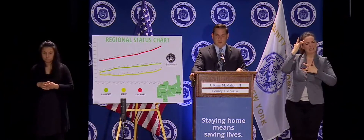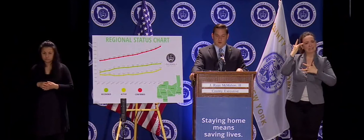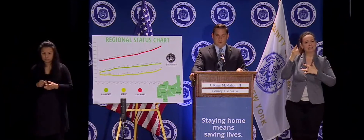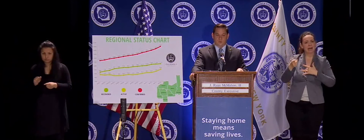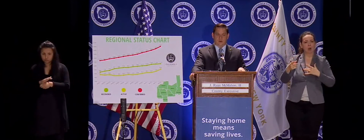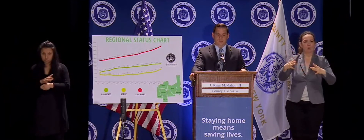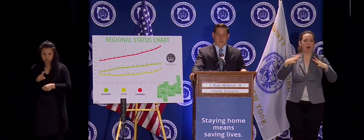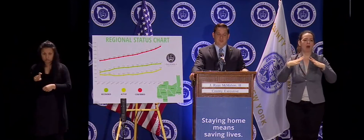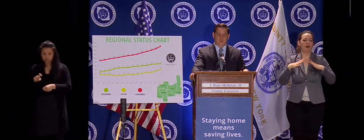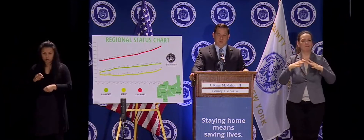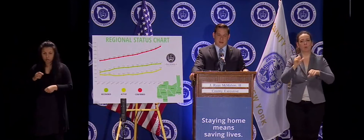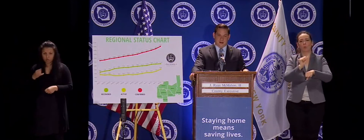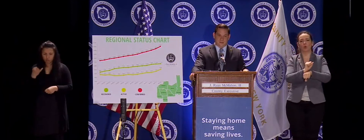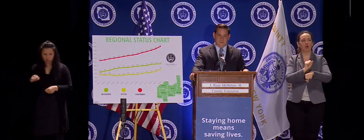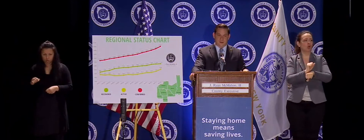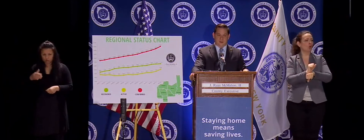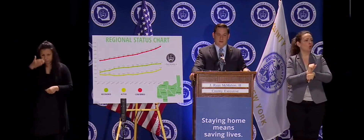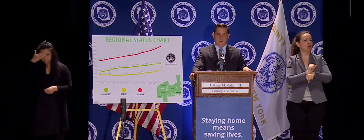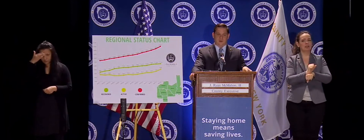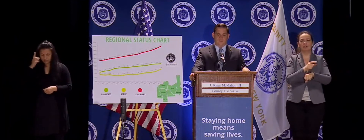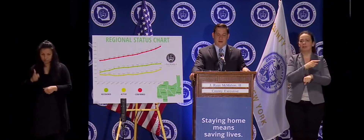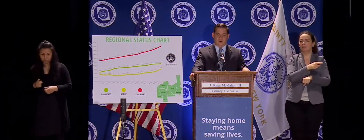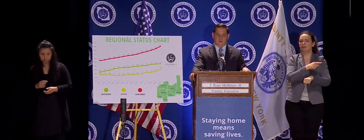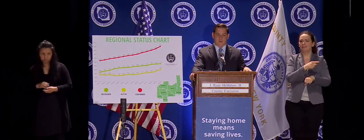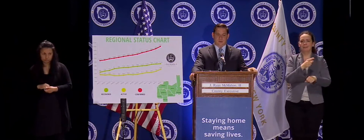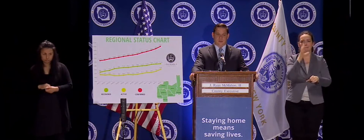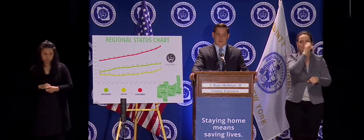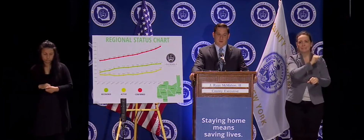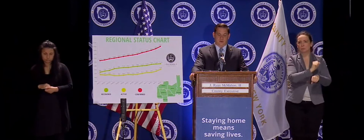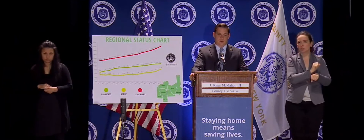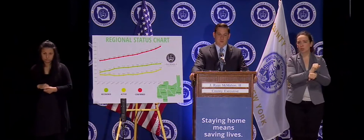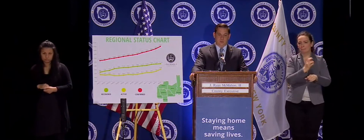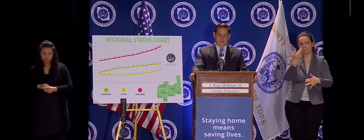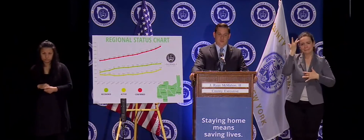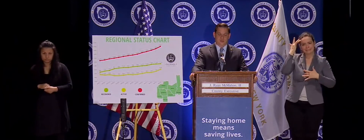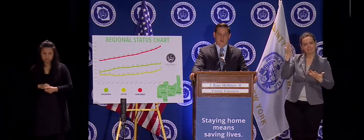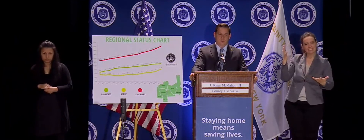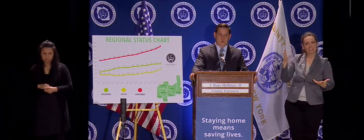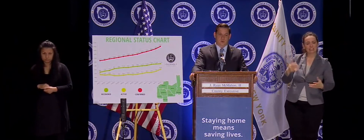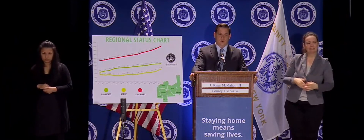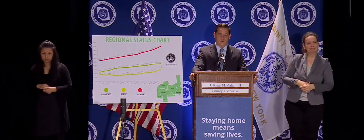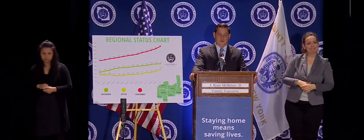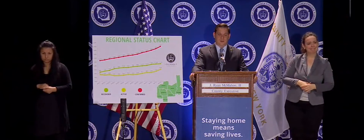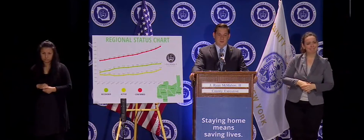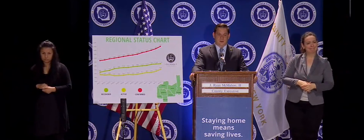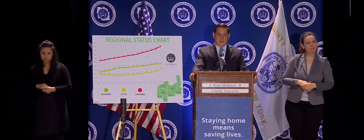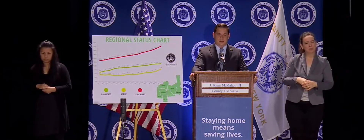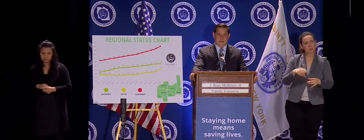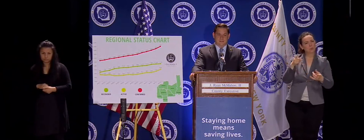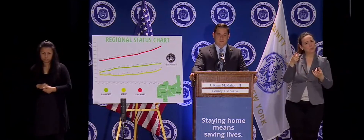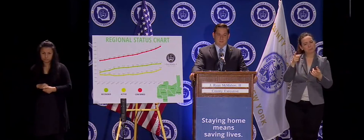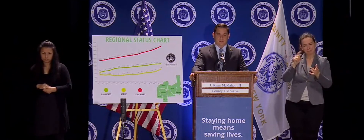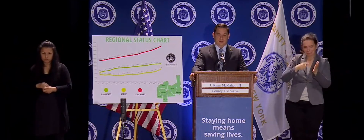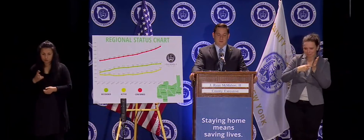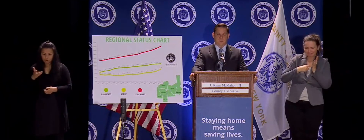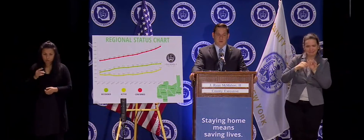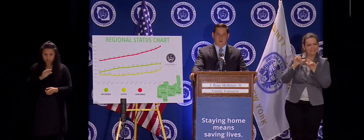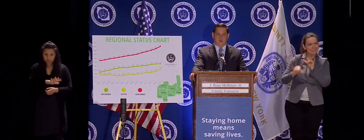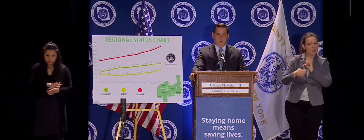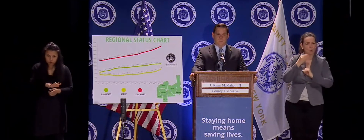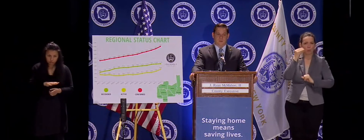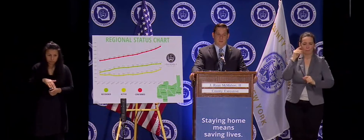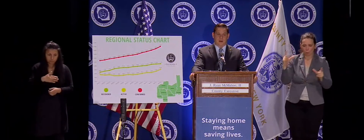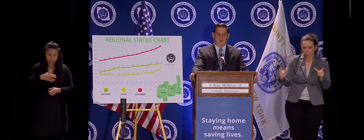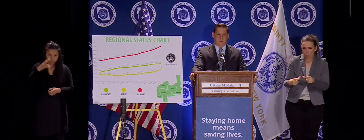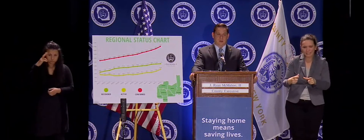we're concerned. We're going to share some more data that we have found that we think will be interesting, which will hopefully make people think a